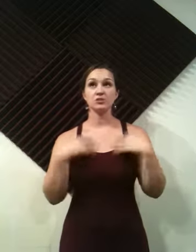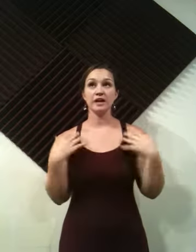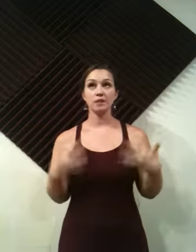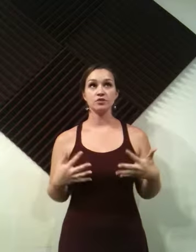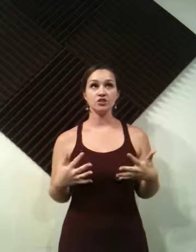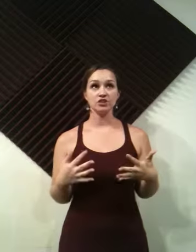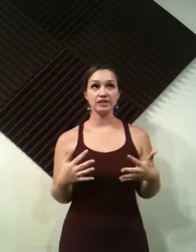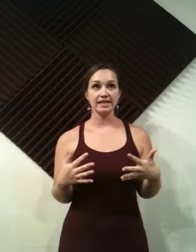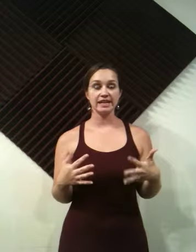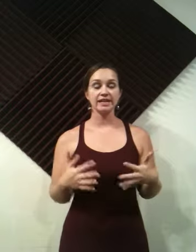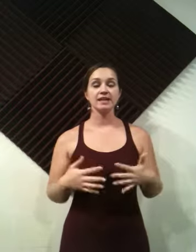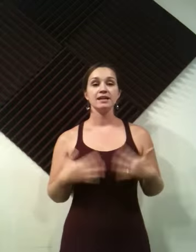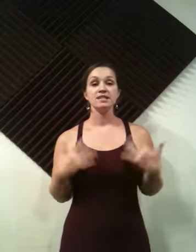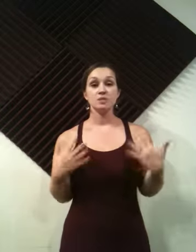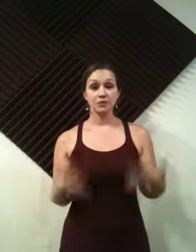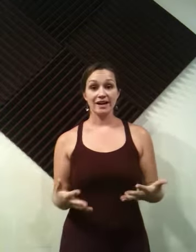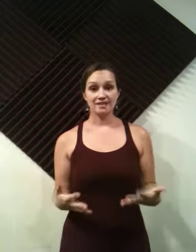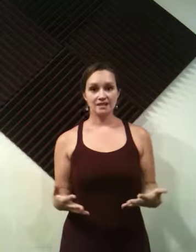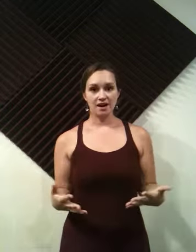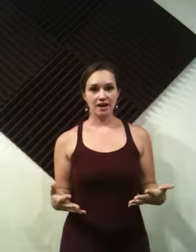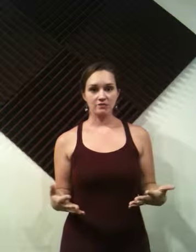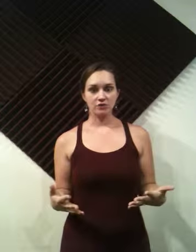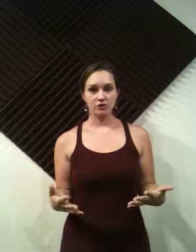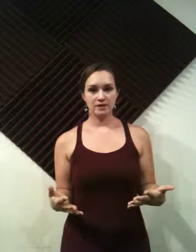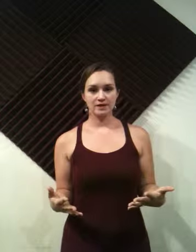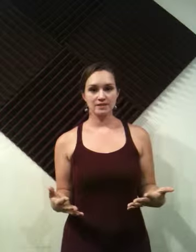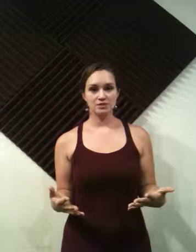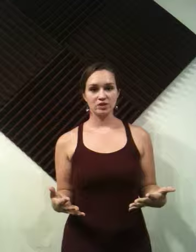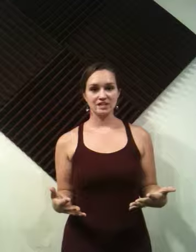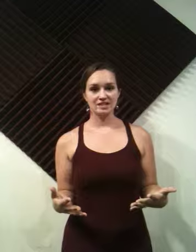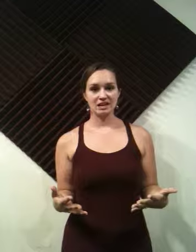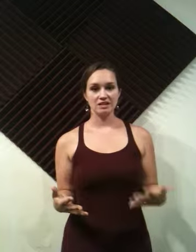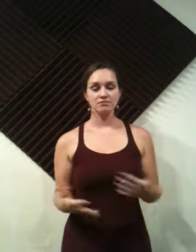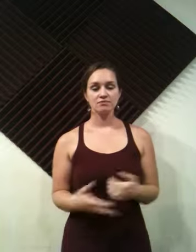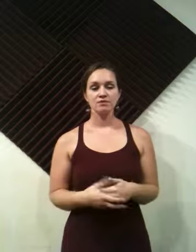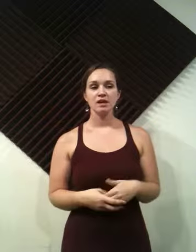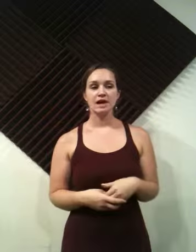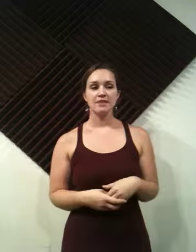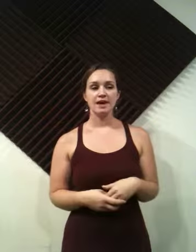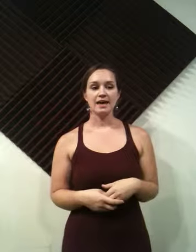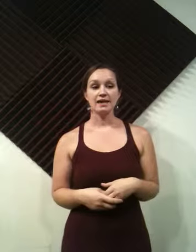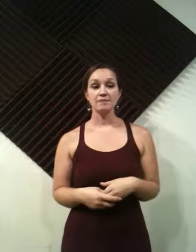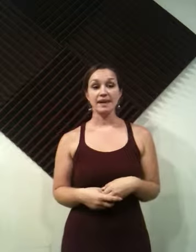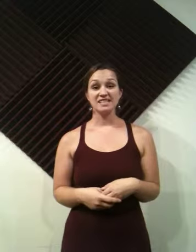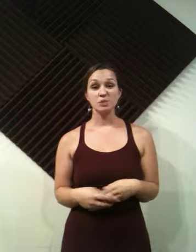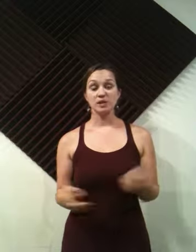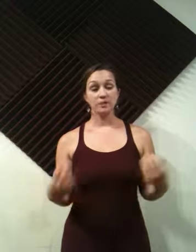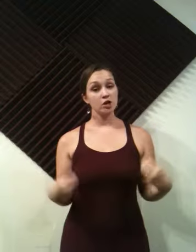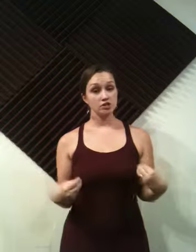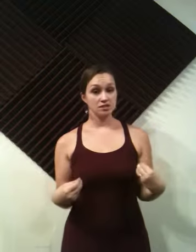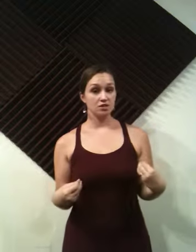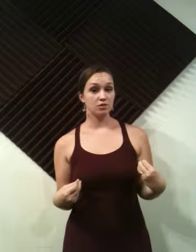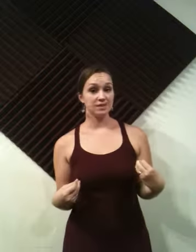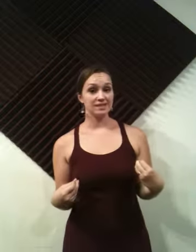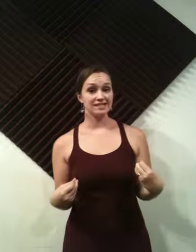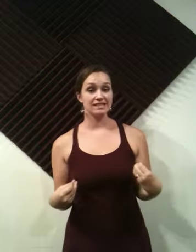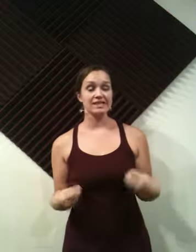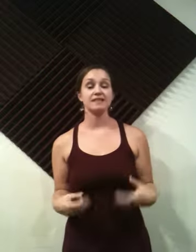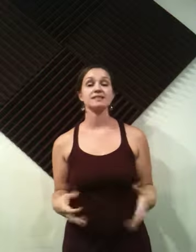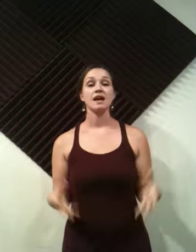great opportunity to praise God for who He is and what He's done. And then it makes it really personal because it says,